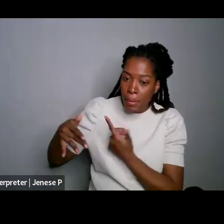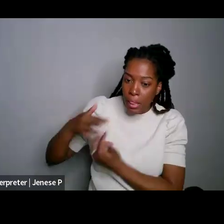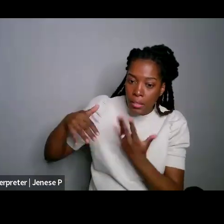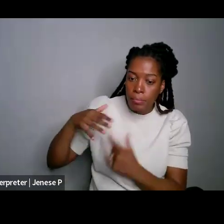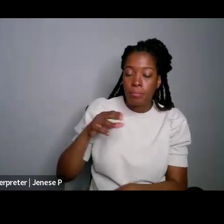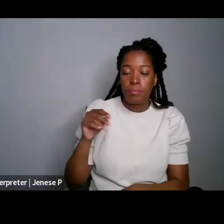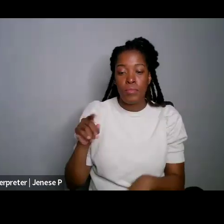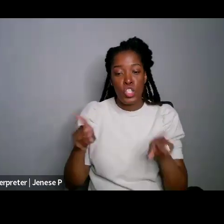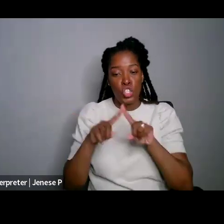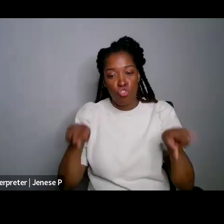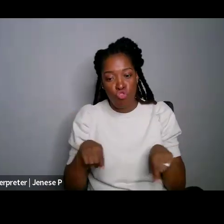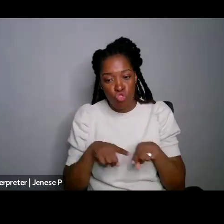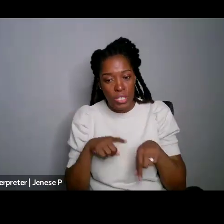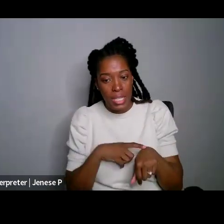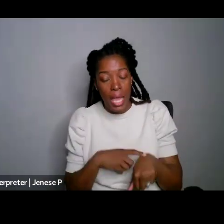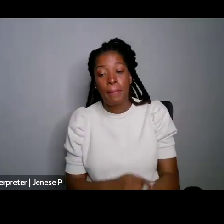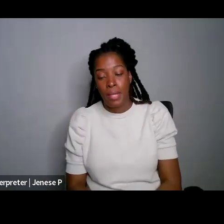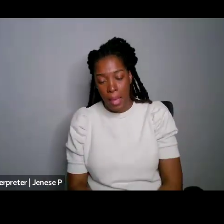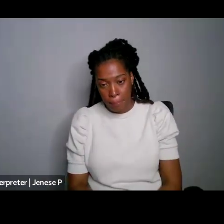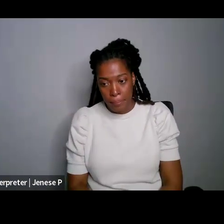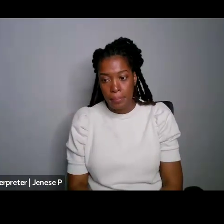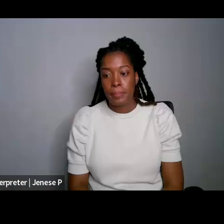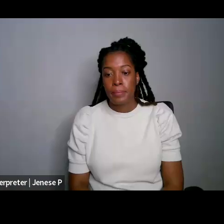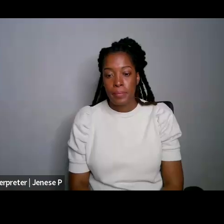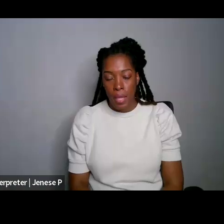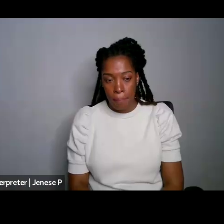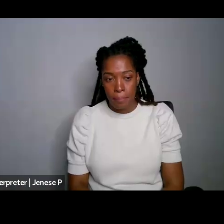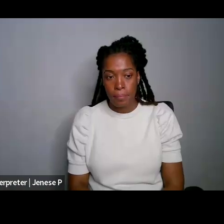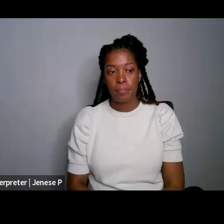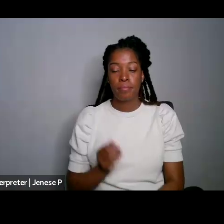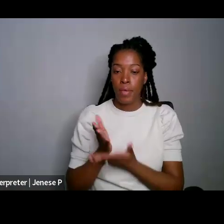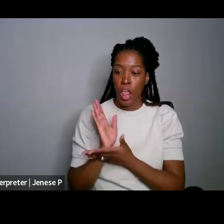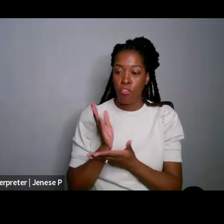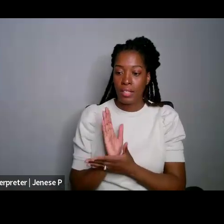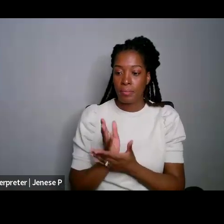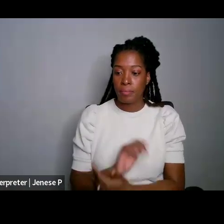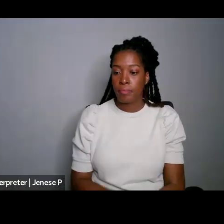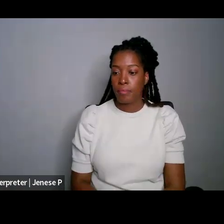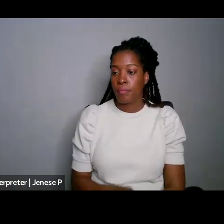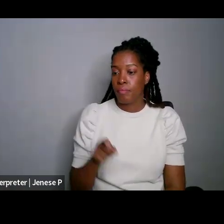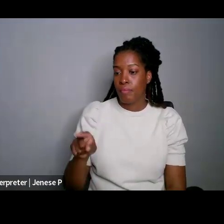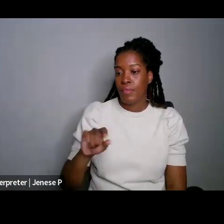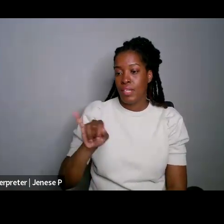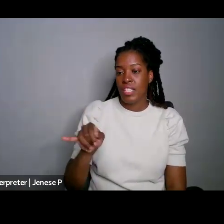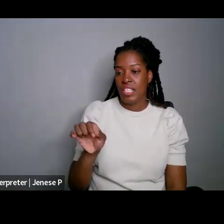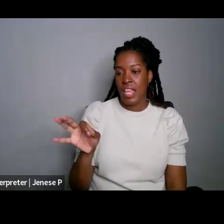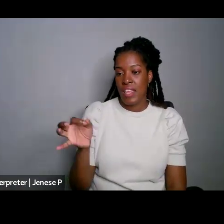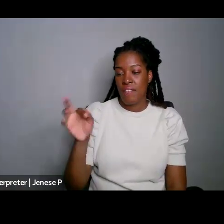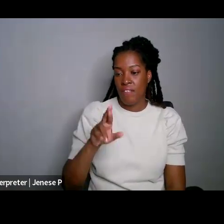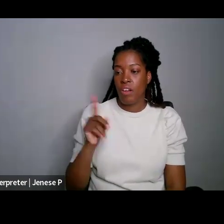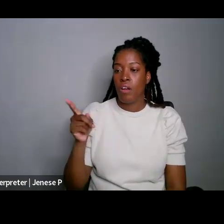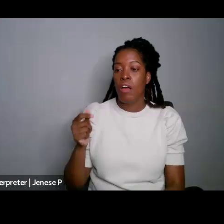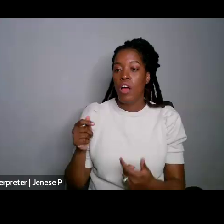absolutely. Yes. All right. Oh, Jennifer, yes, I love that. Rely